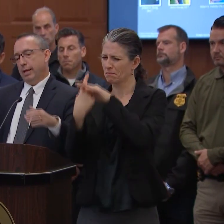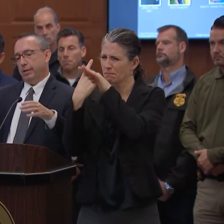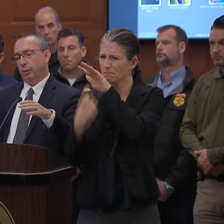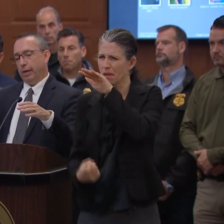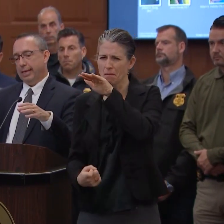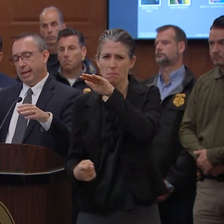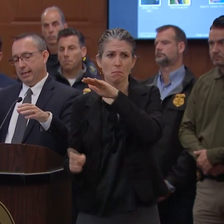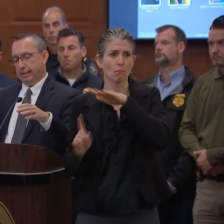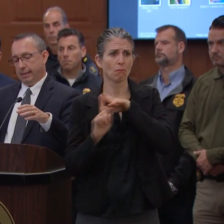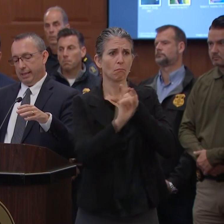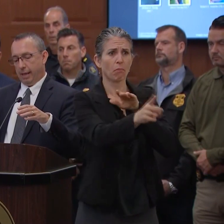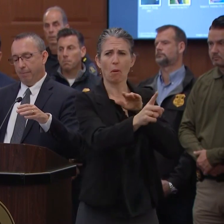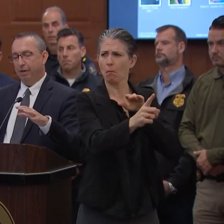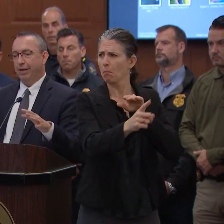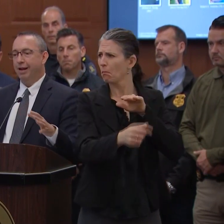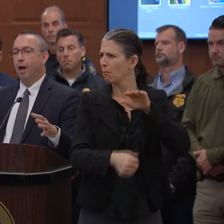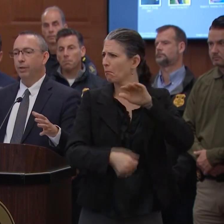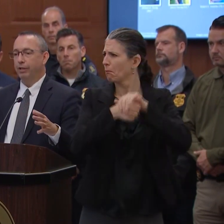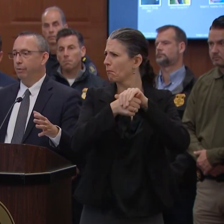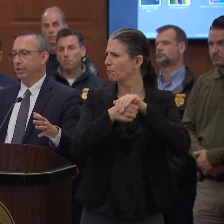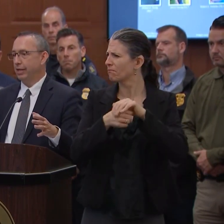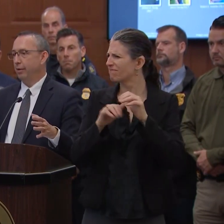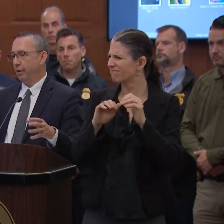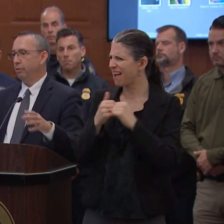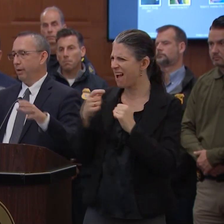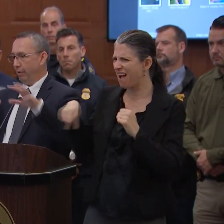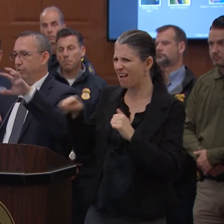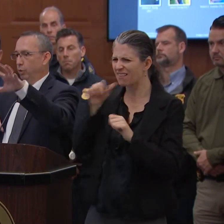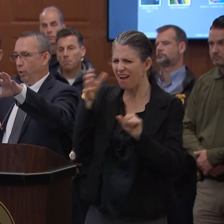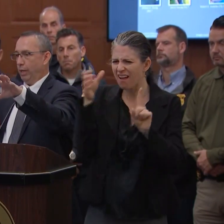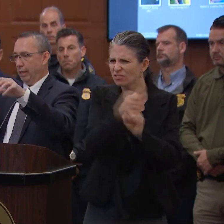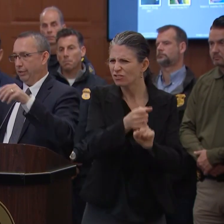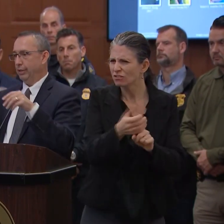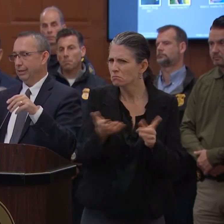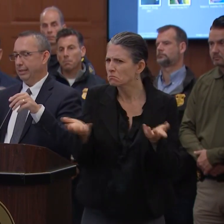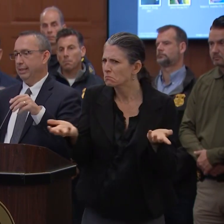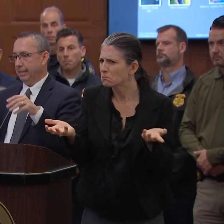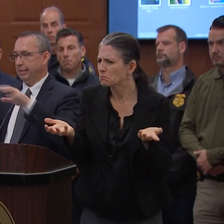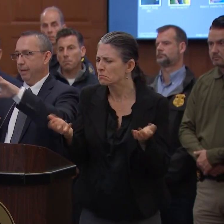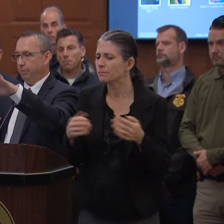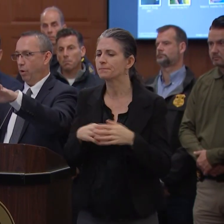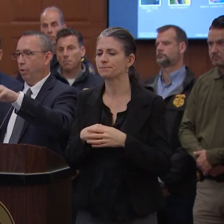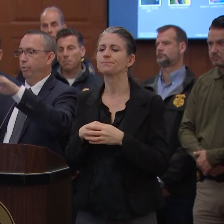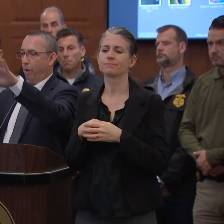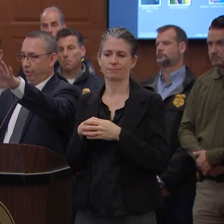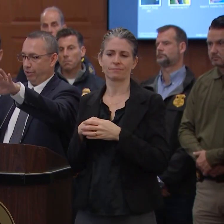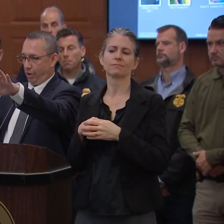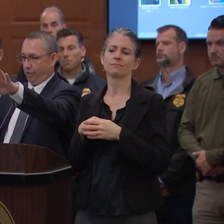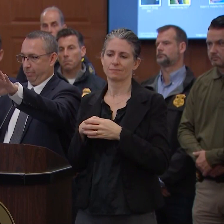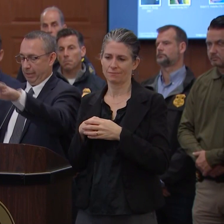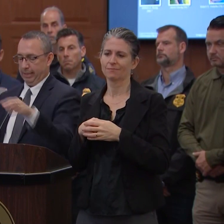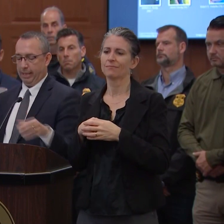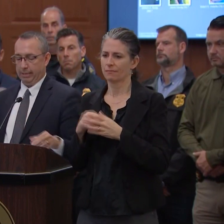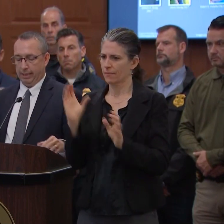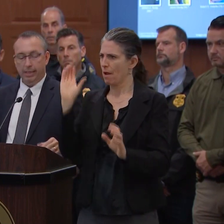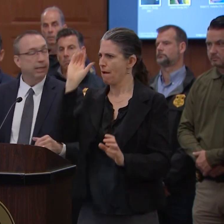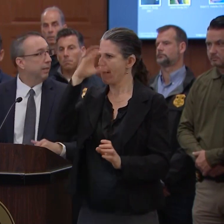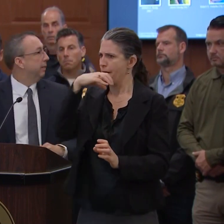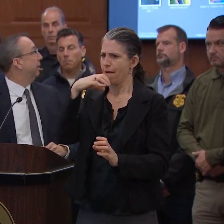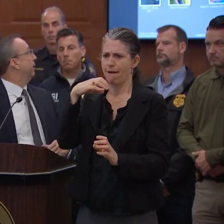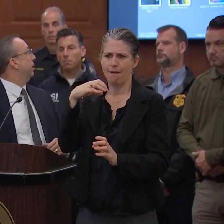So again, a bit of an anomaly from a scenario, right? We have two locations. He escapes both, parks his car someplace